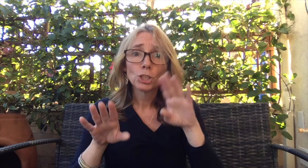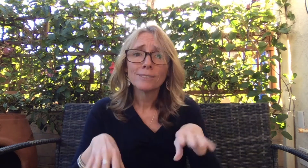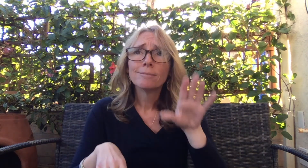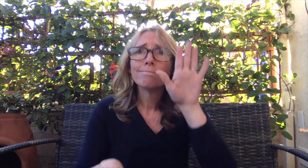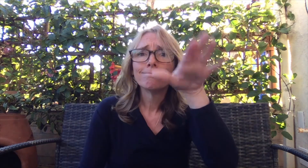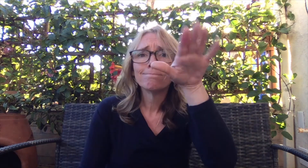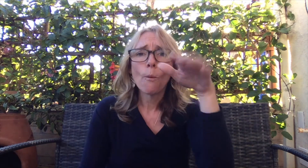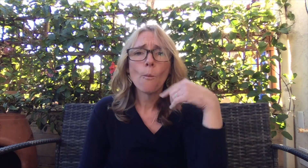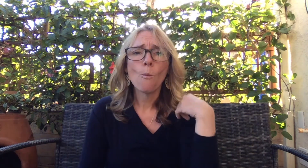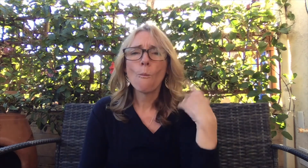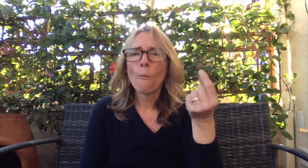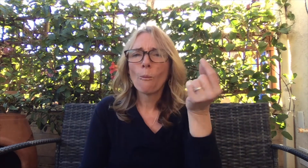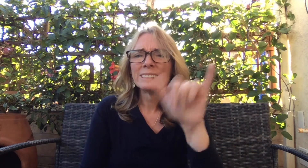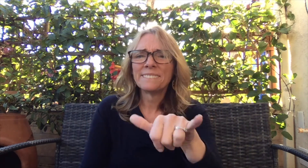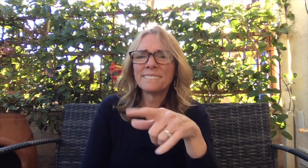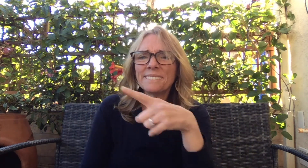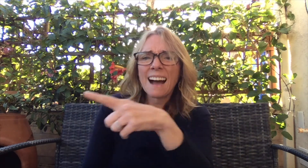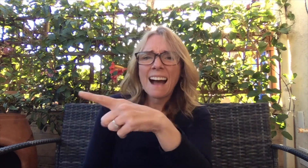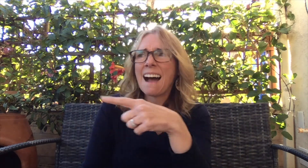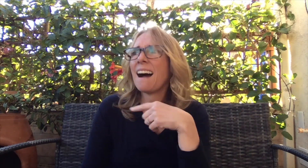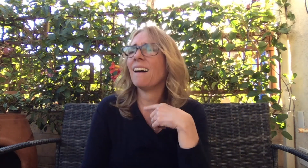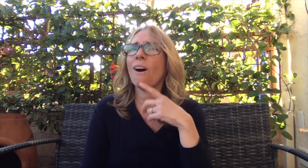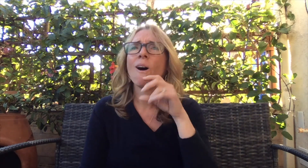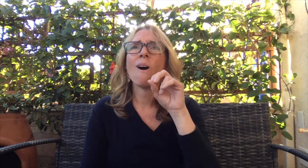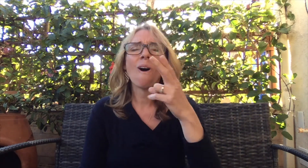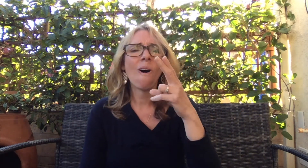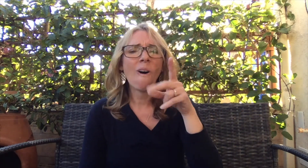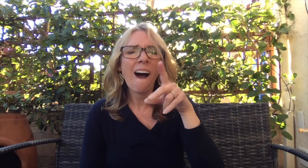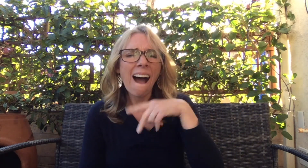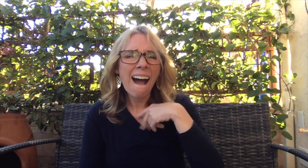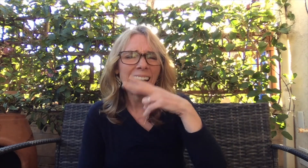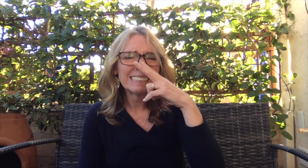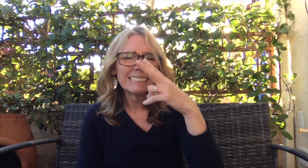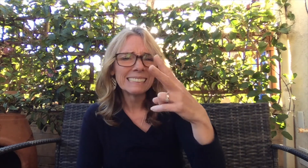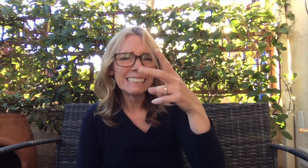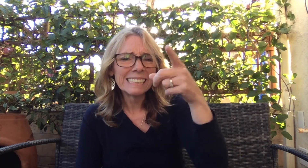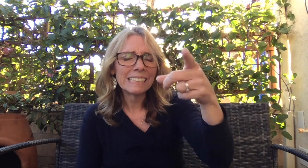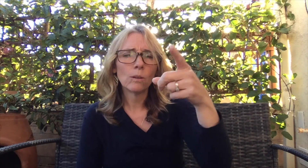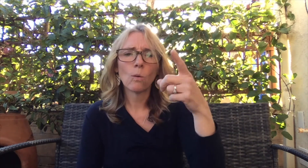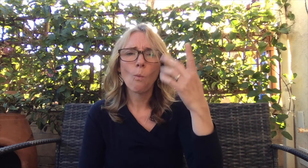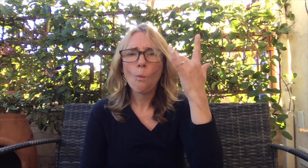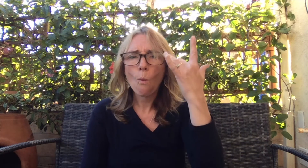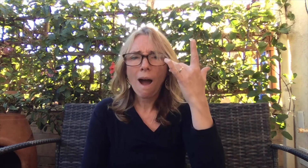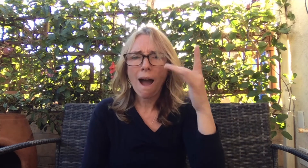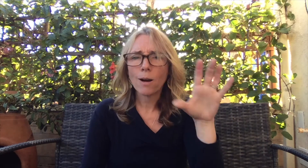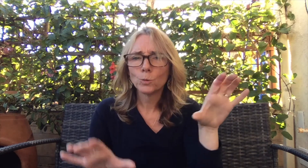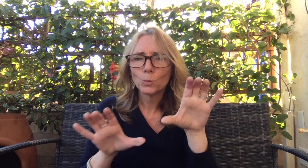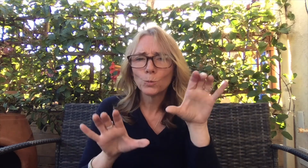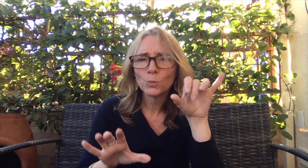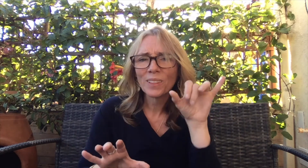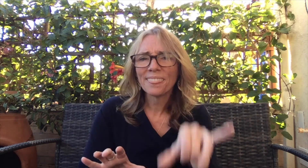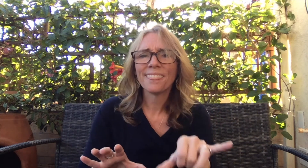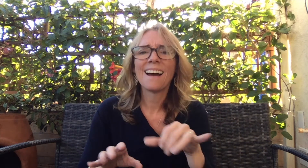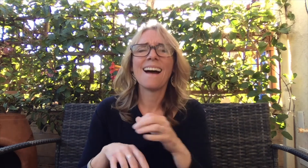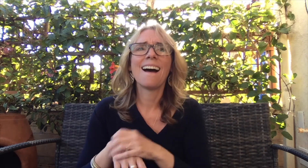all welcomed. And if a child says, hey, what is that? Or, hey, I saw this over there. Why did you